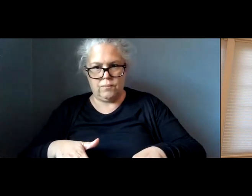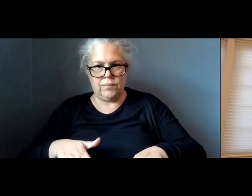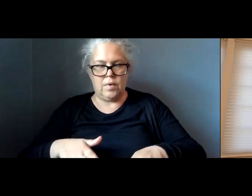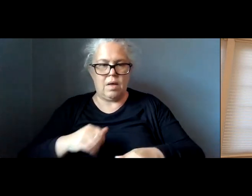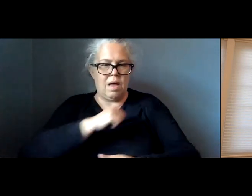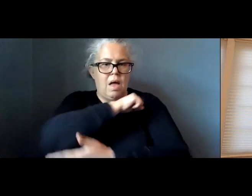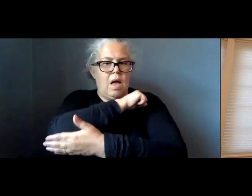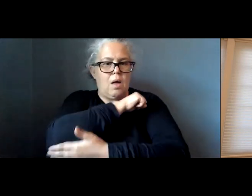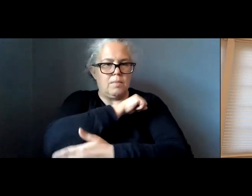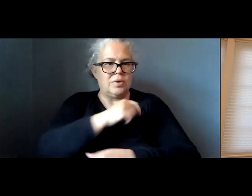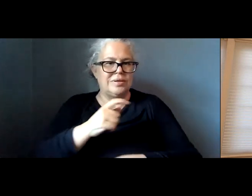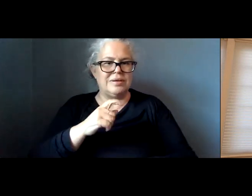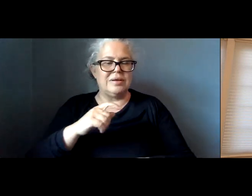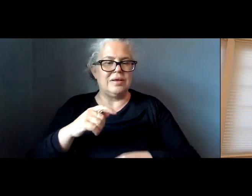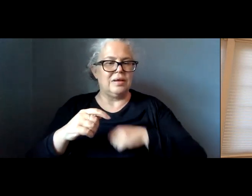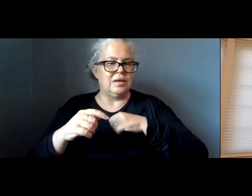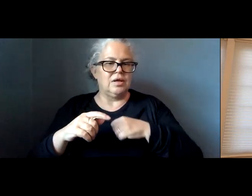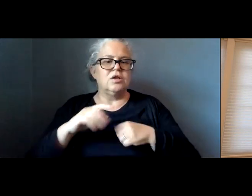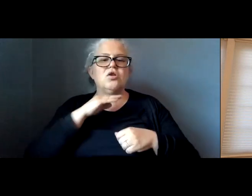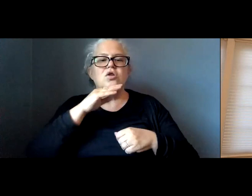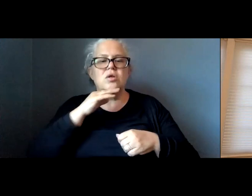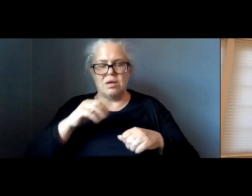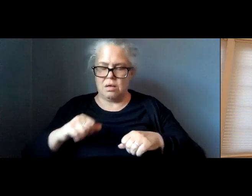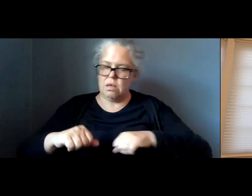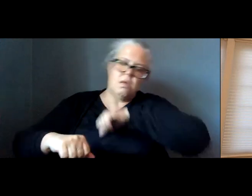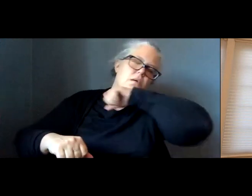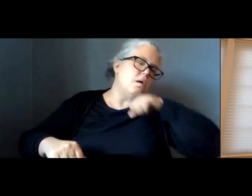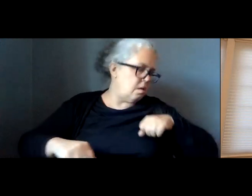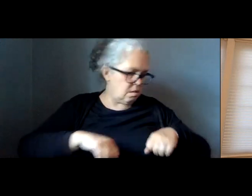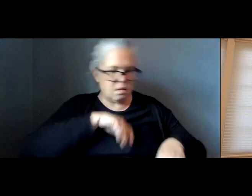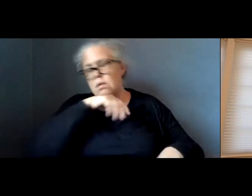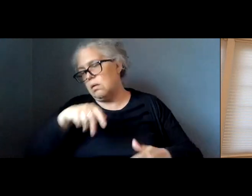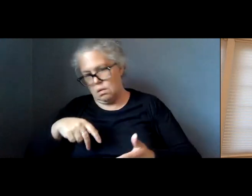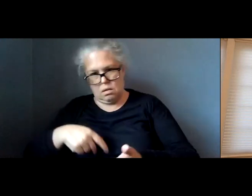Elbows, knees, and shins provided target points to be bashed at each slip and fall.